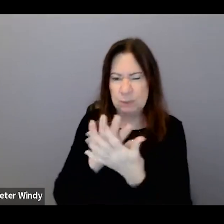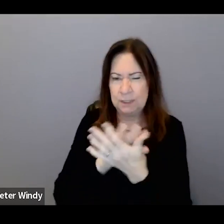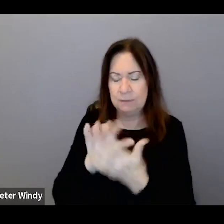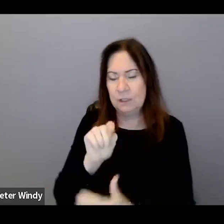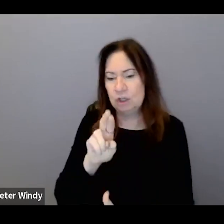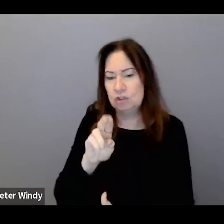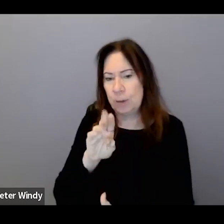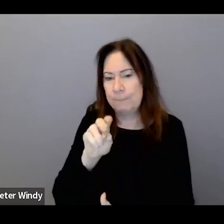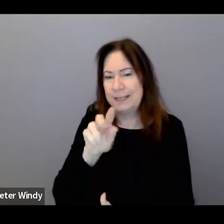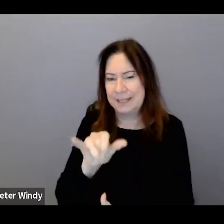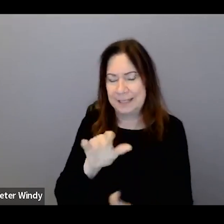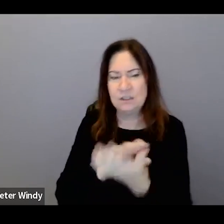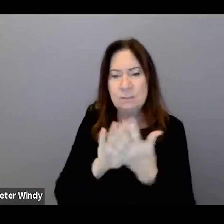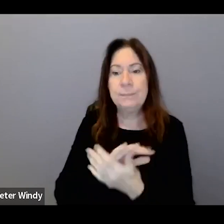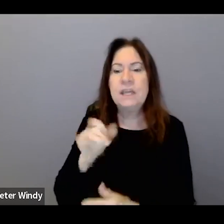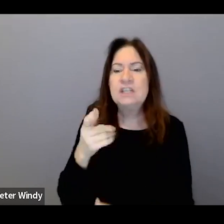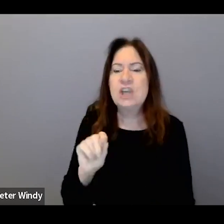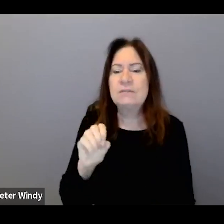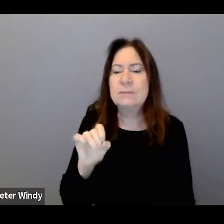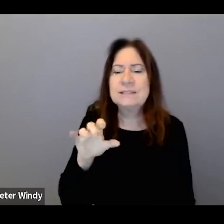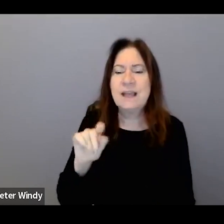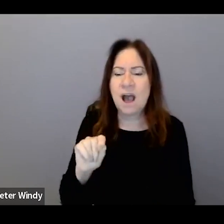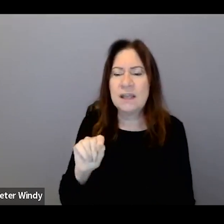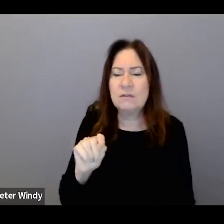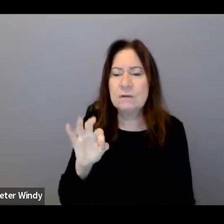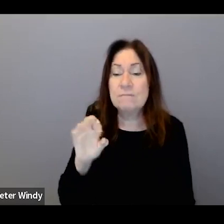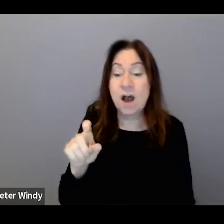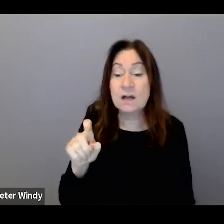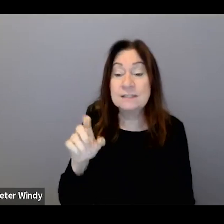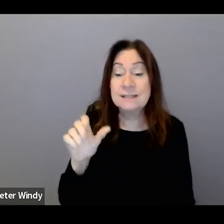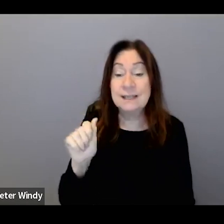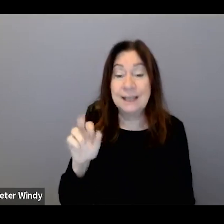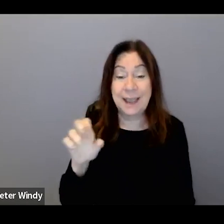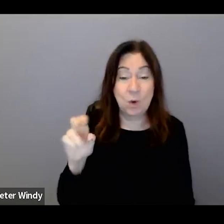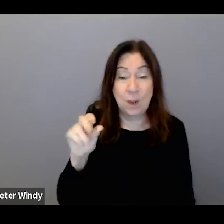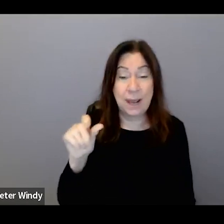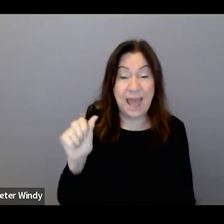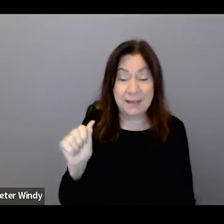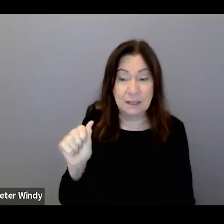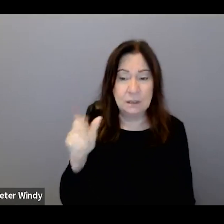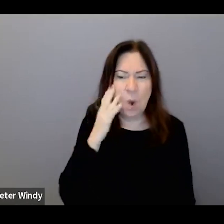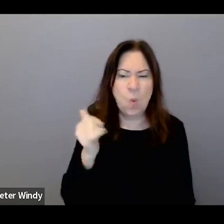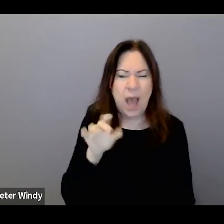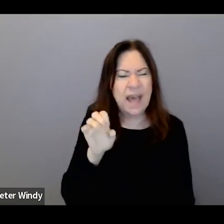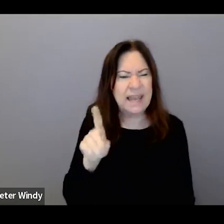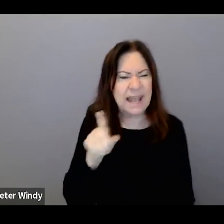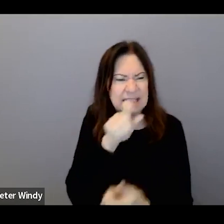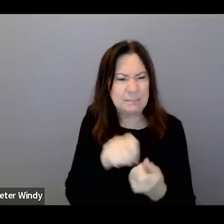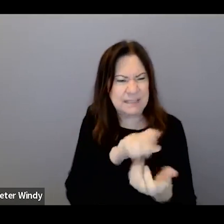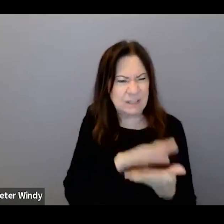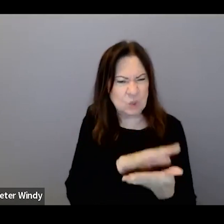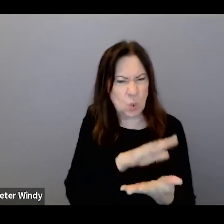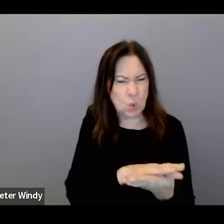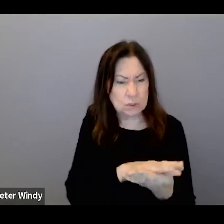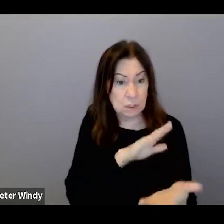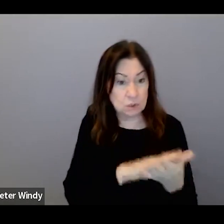We have a question in the chat from Scotty from Fox, Carolina. Are you able to say why lead was detected at certain schools? Is it because those